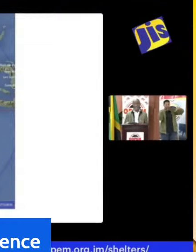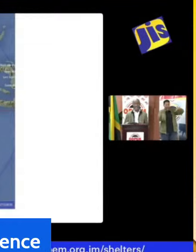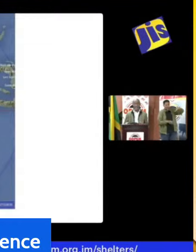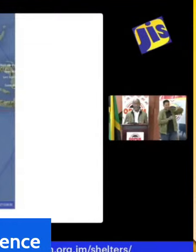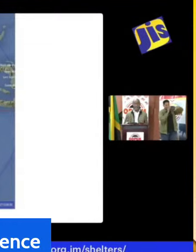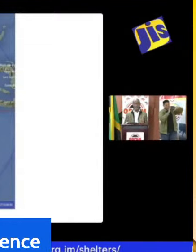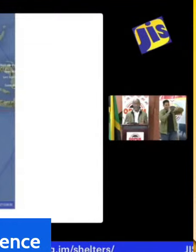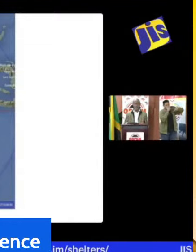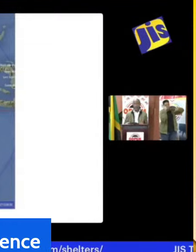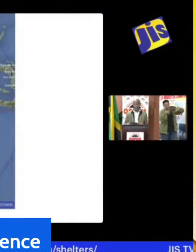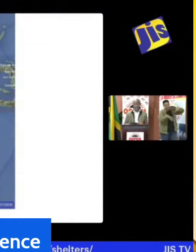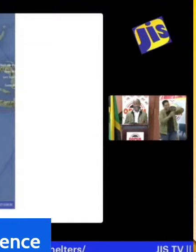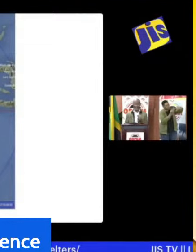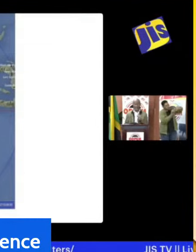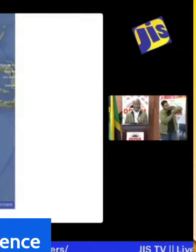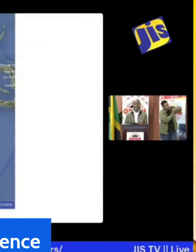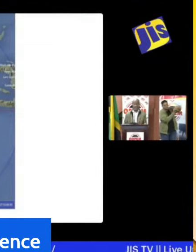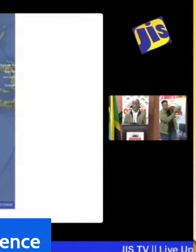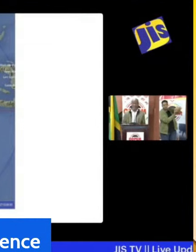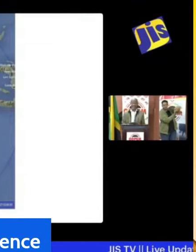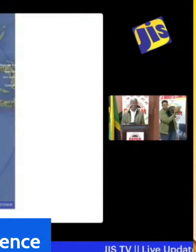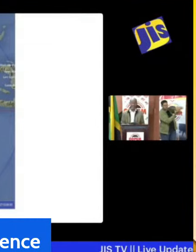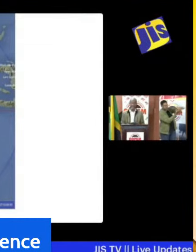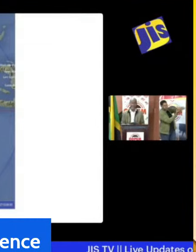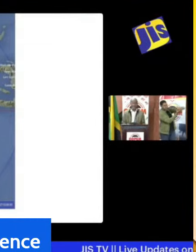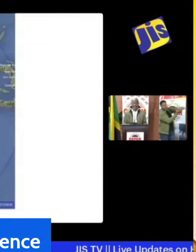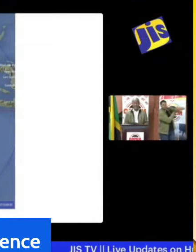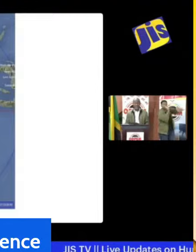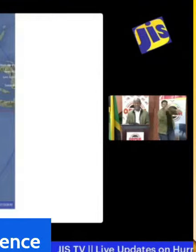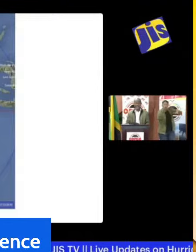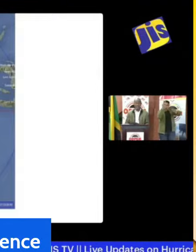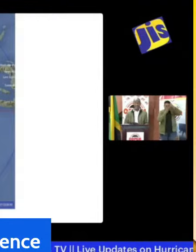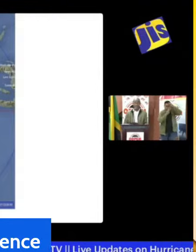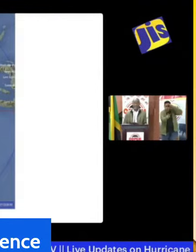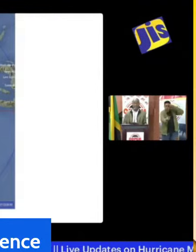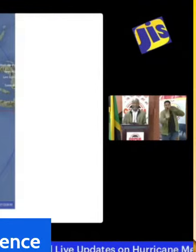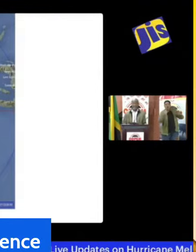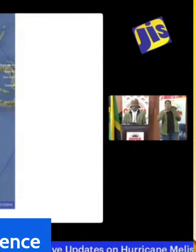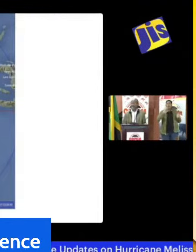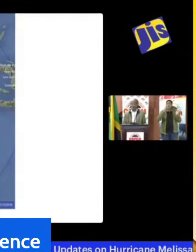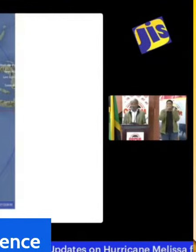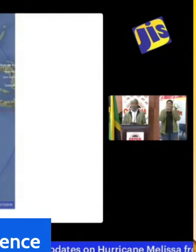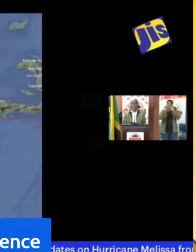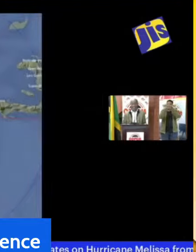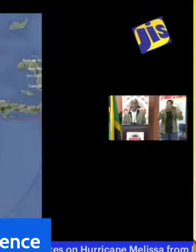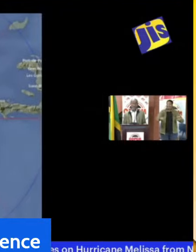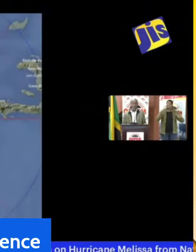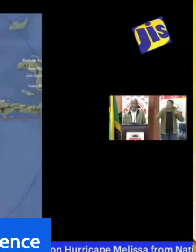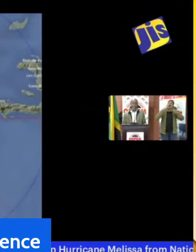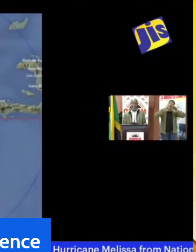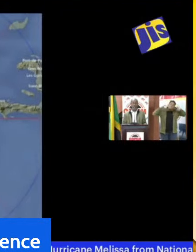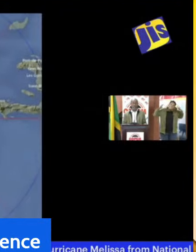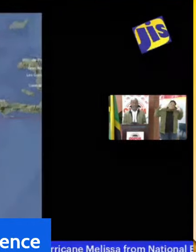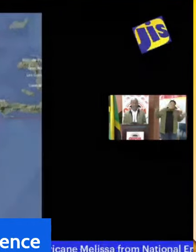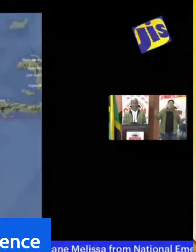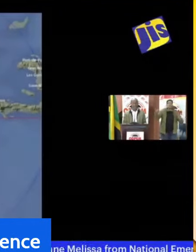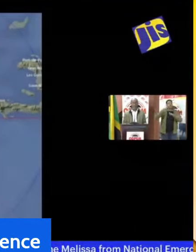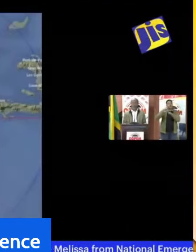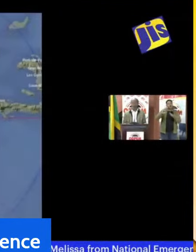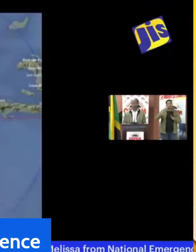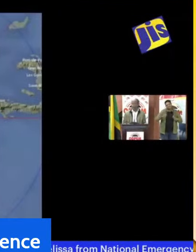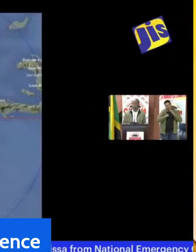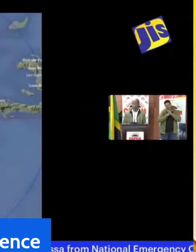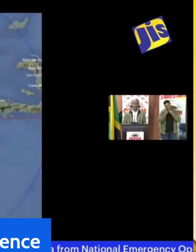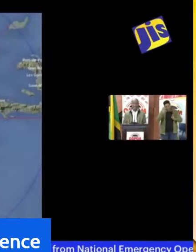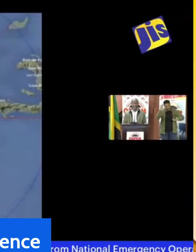the east, to the coastline. So this is our forecast track. The center of the system, as a major hurricane, will continue to